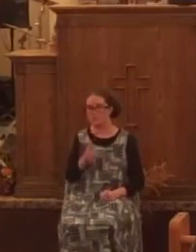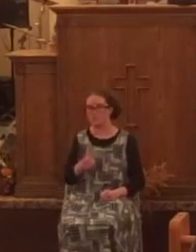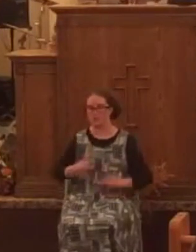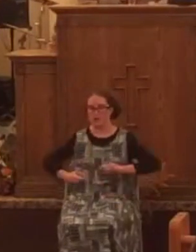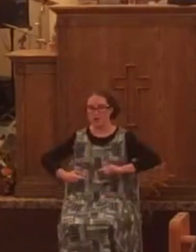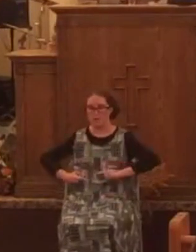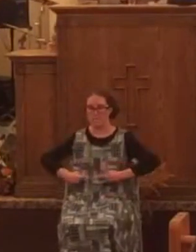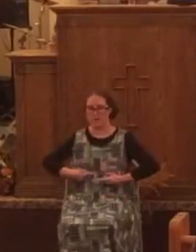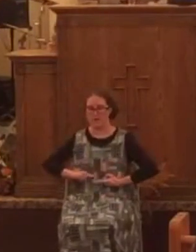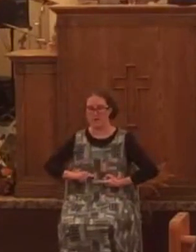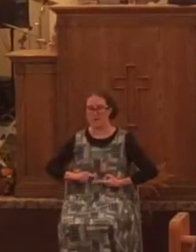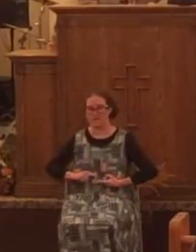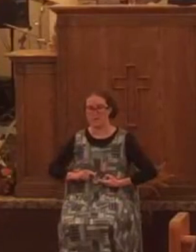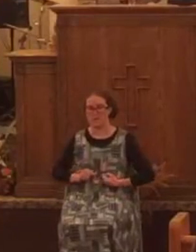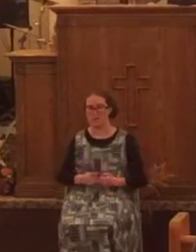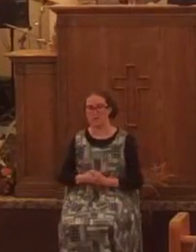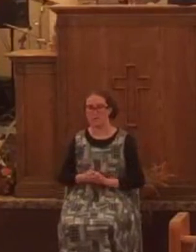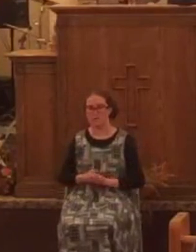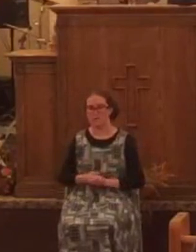and pain and